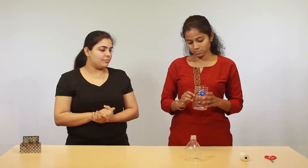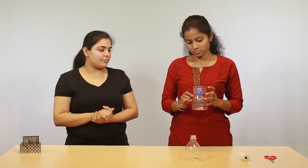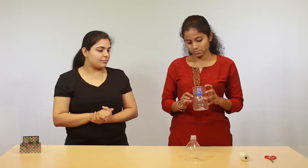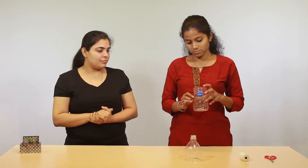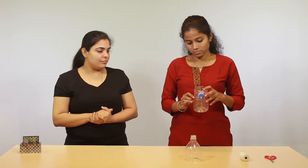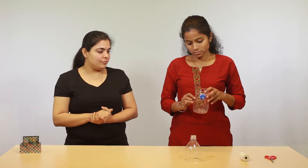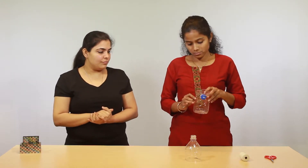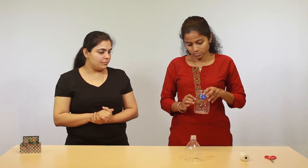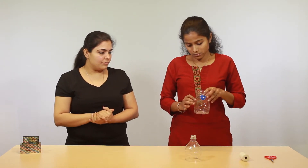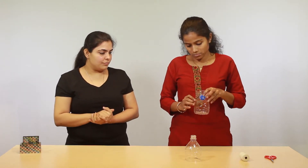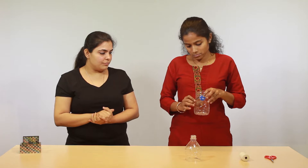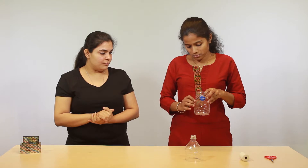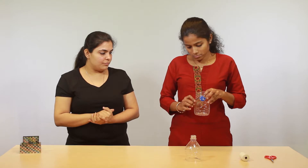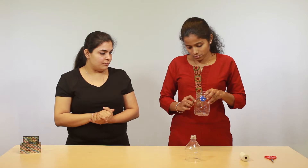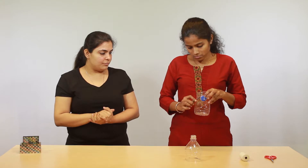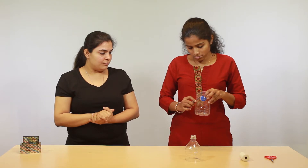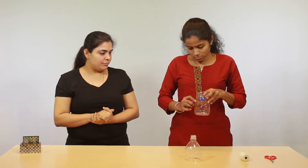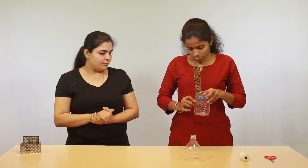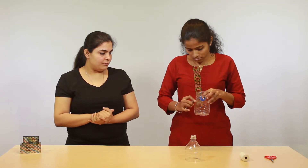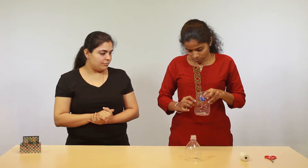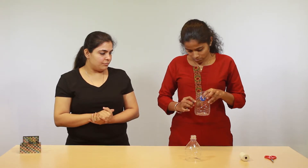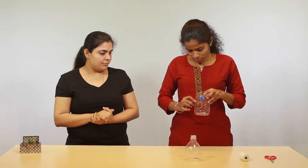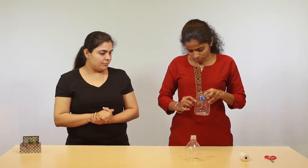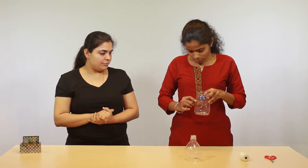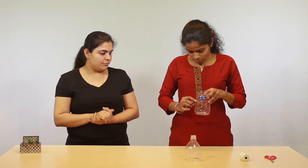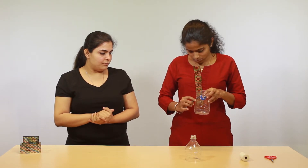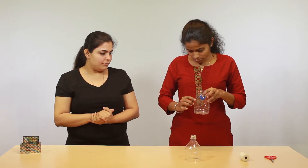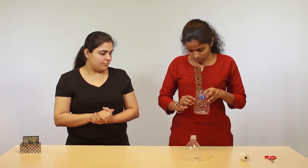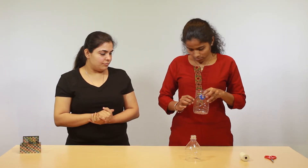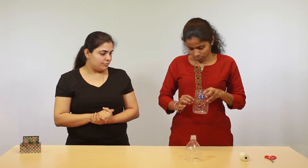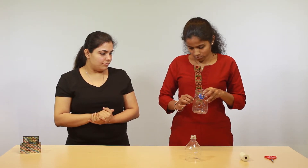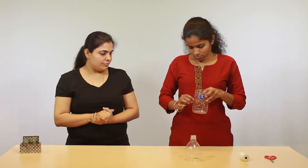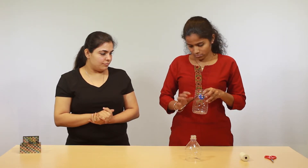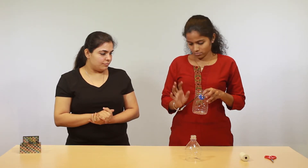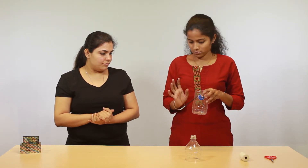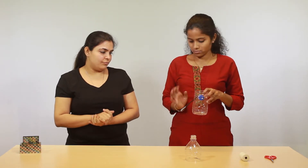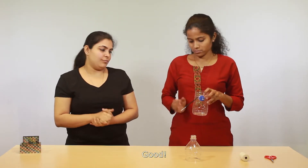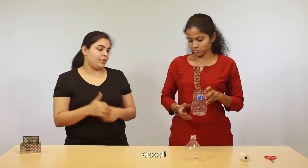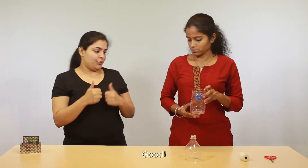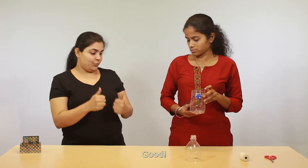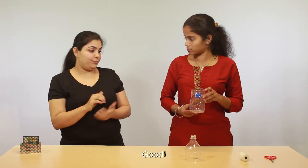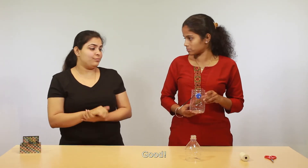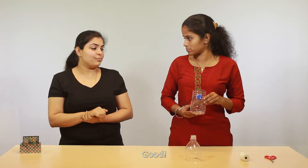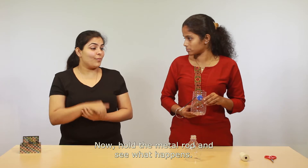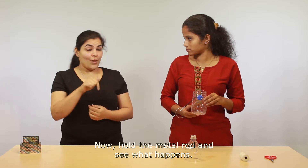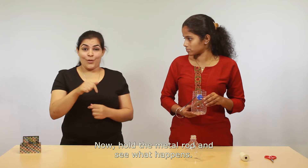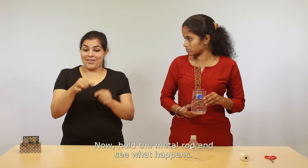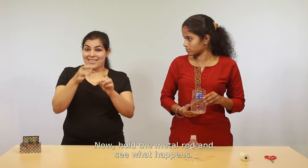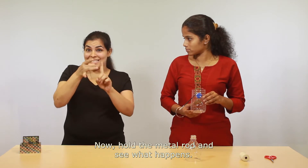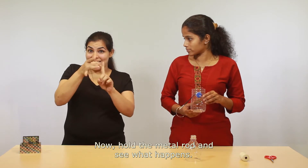will this do good now hold the